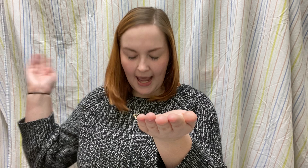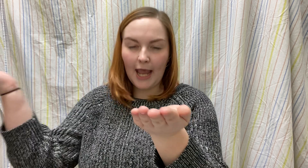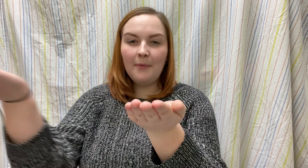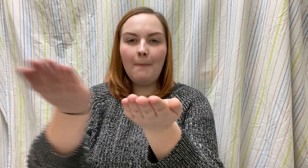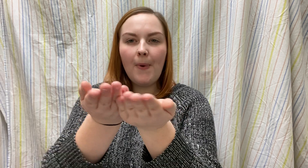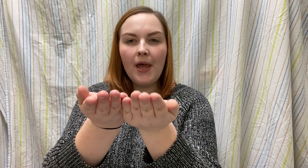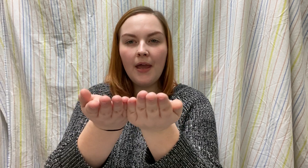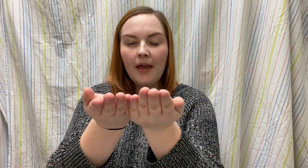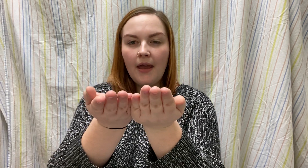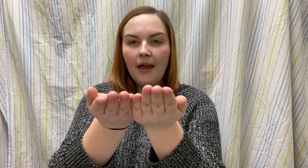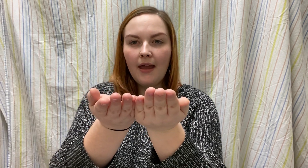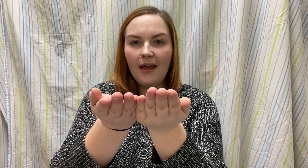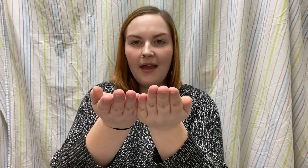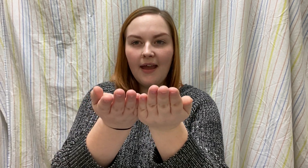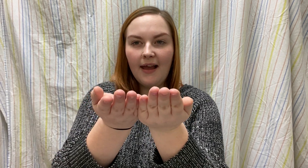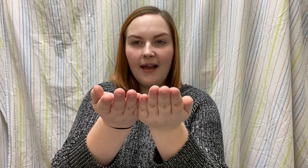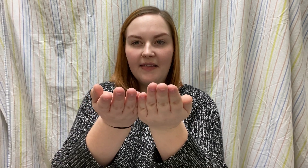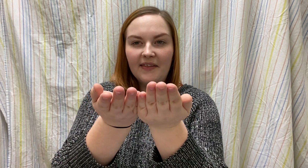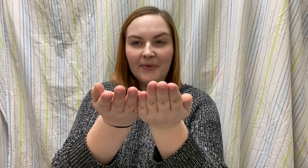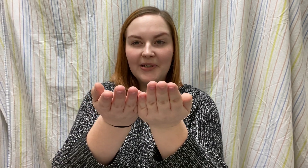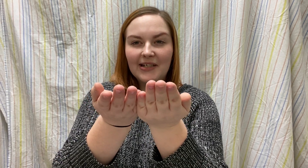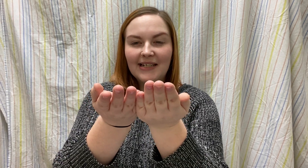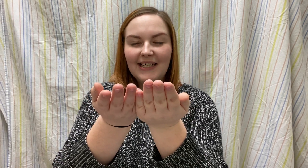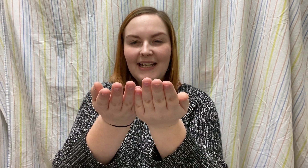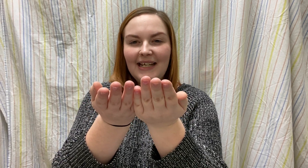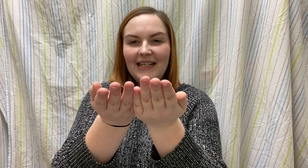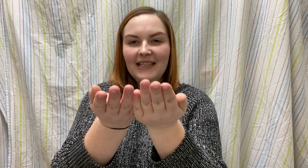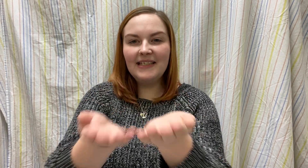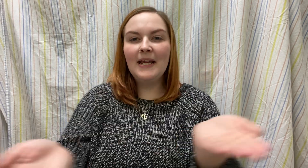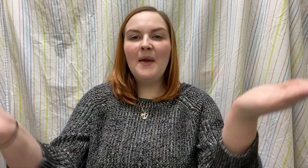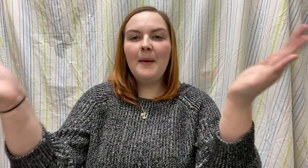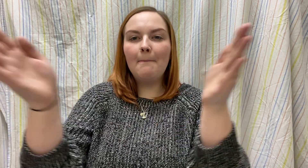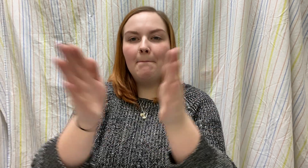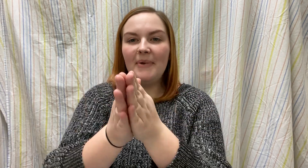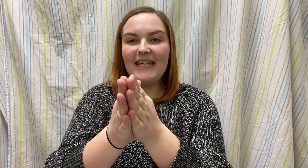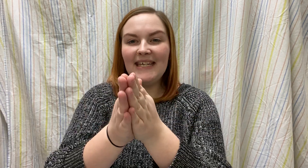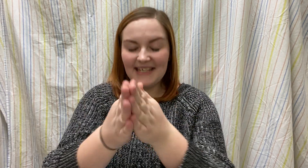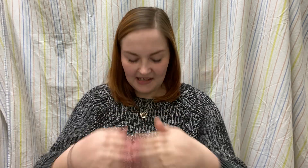Add b. The word is be.